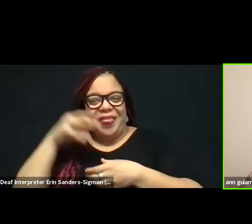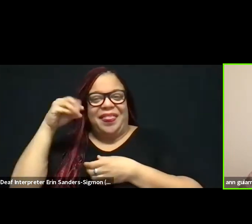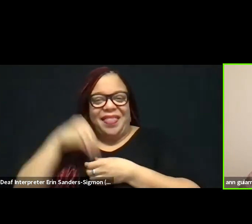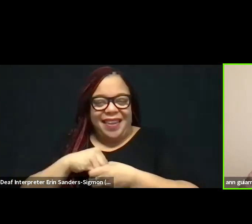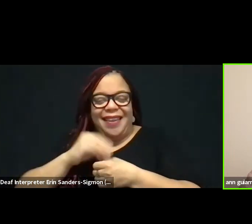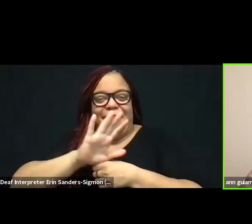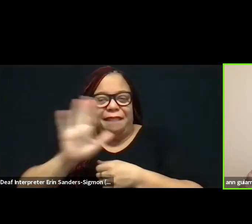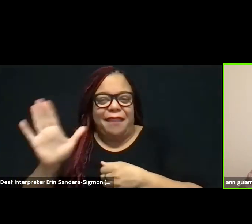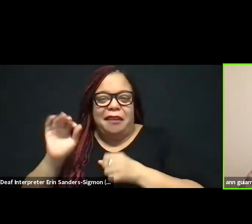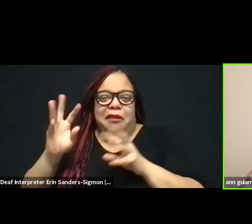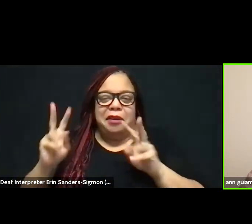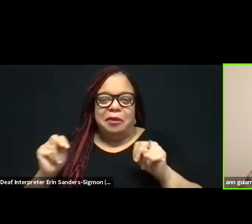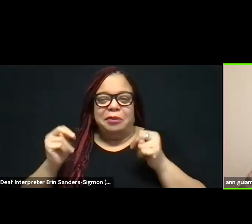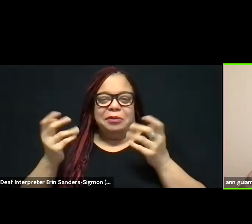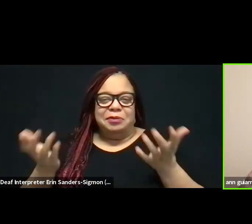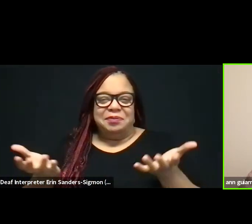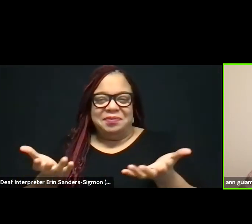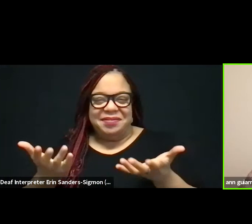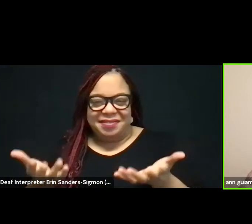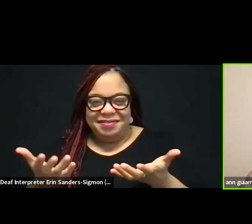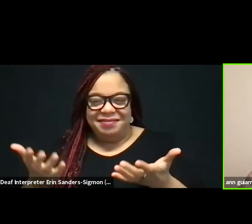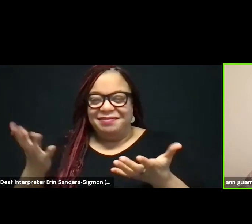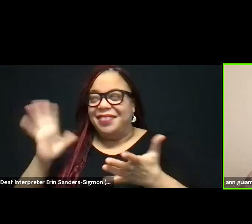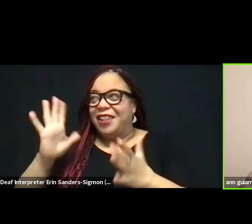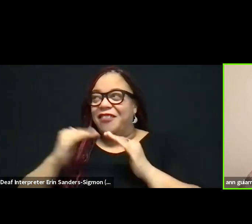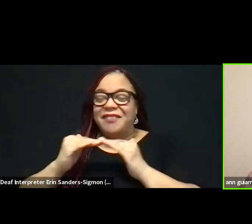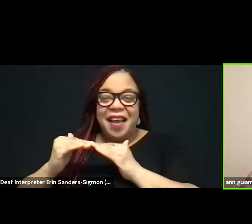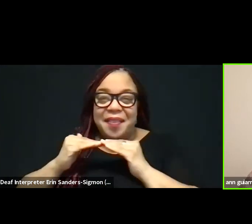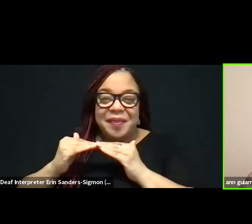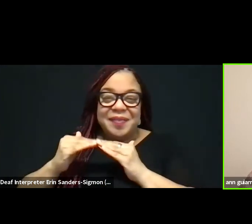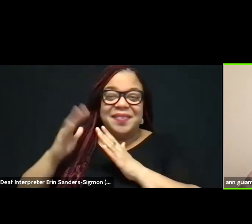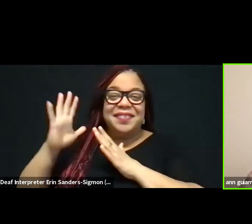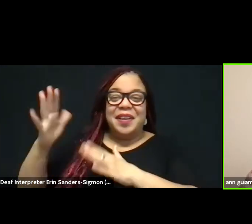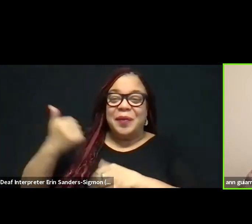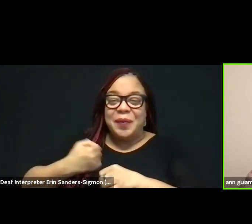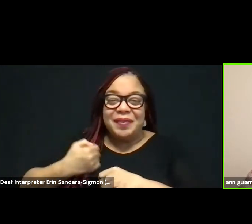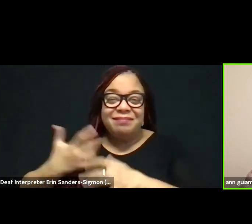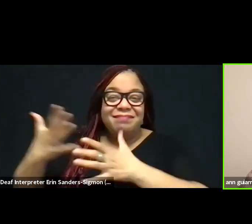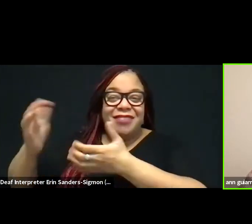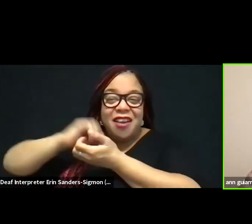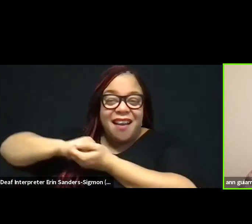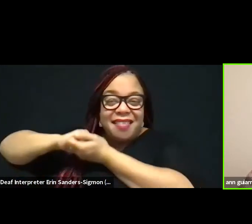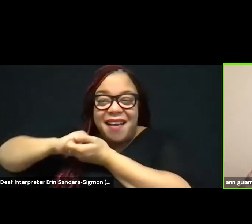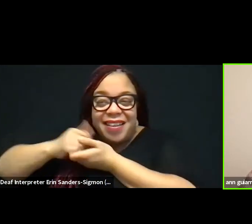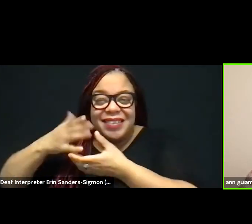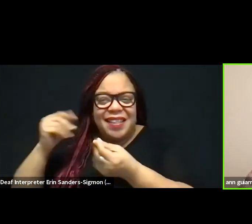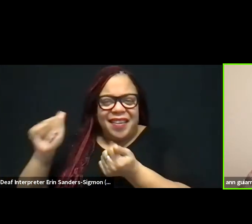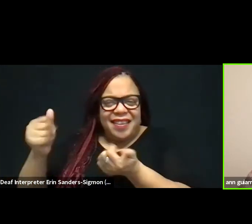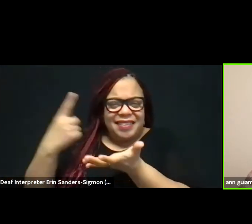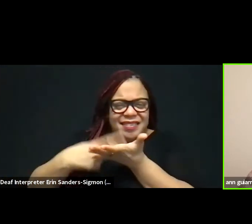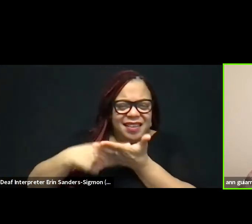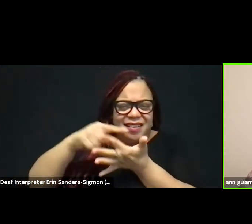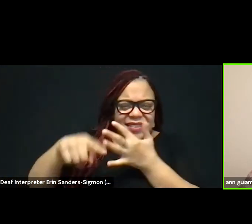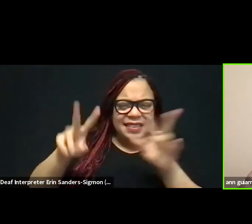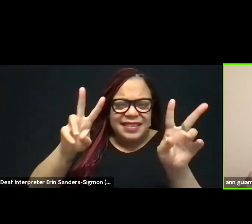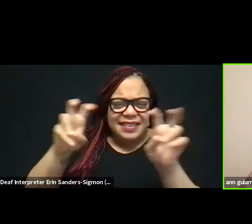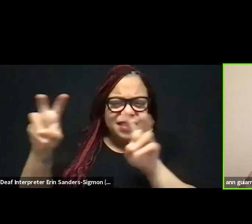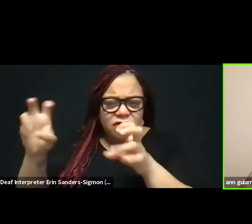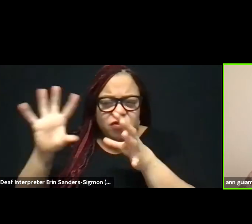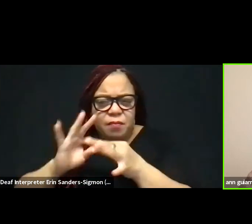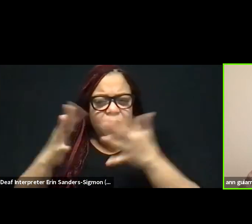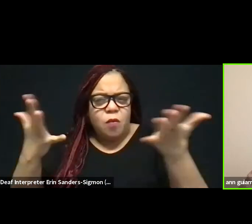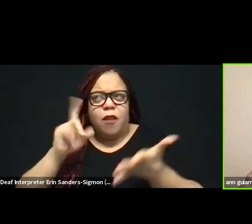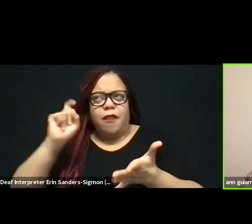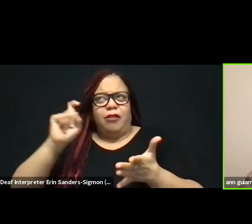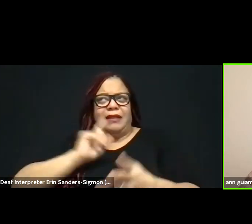about and knowing what their needs are. So yeah, that's definitely why like young people should definitely